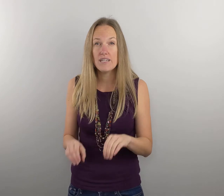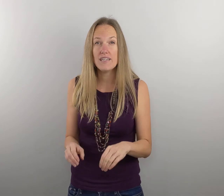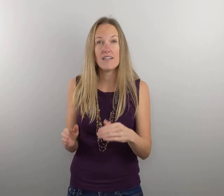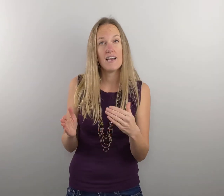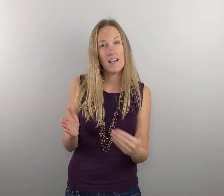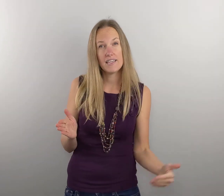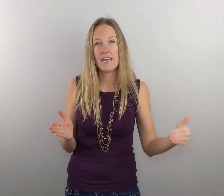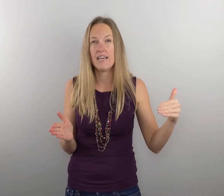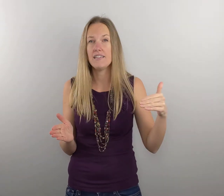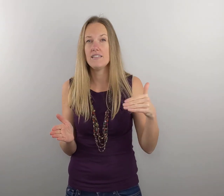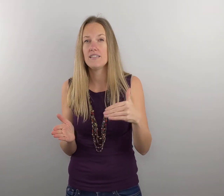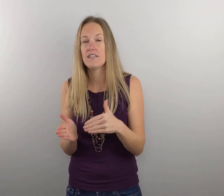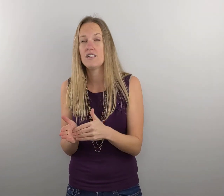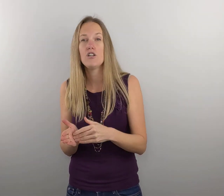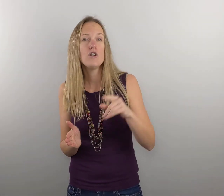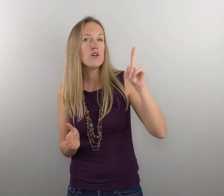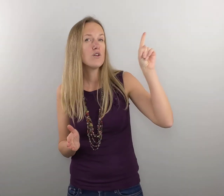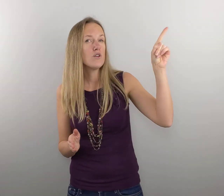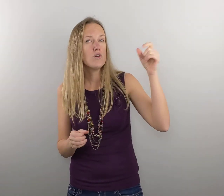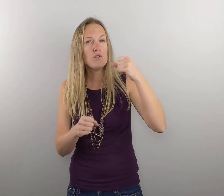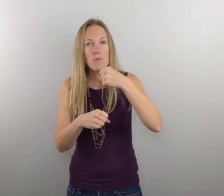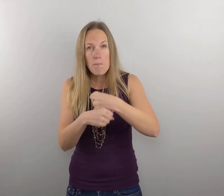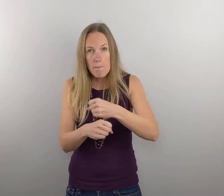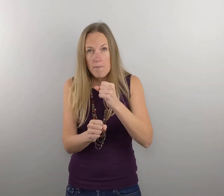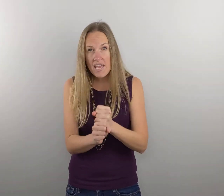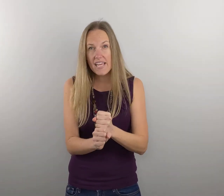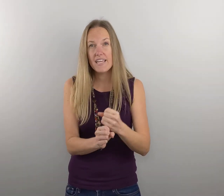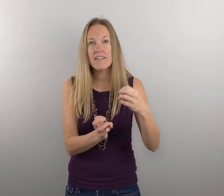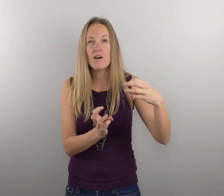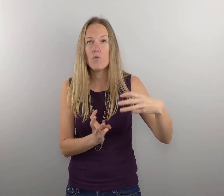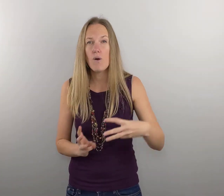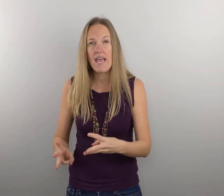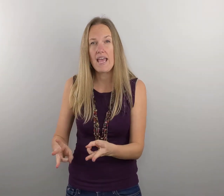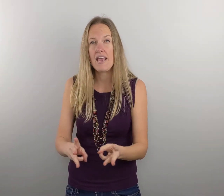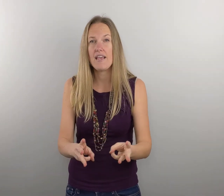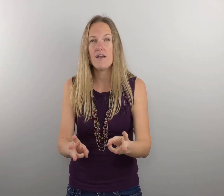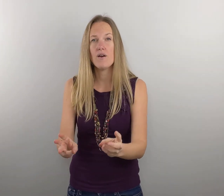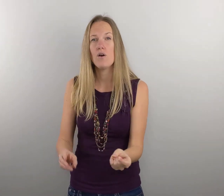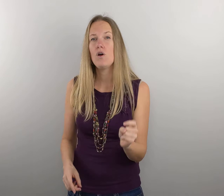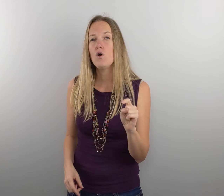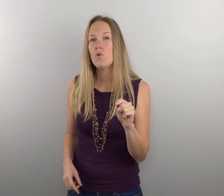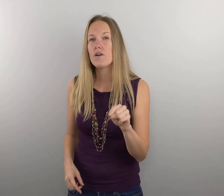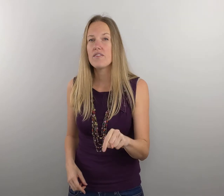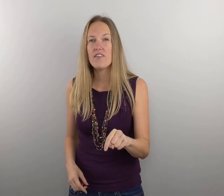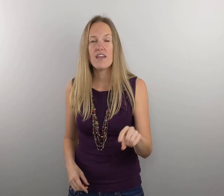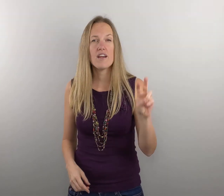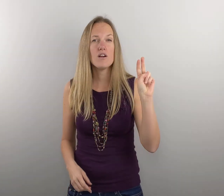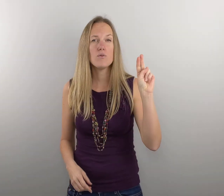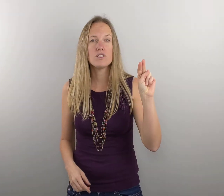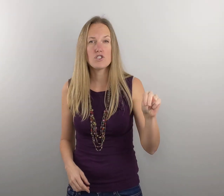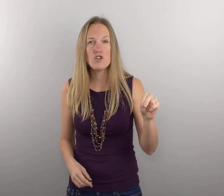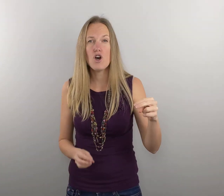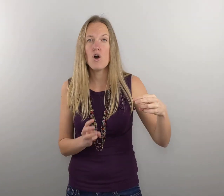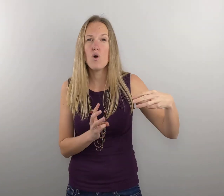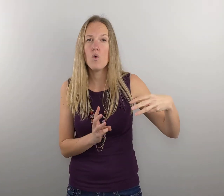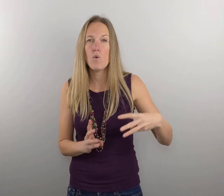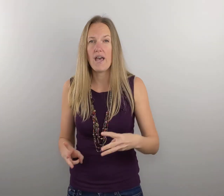it again. You made a way where there was no